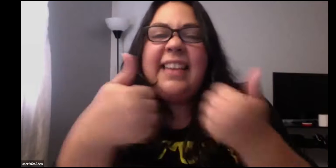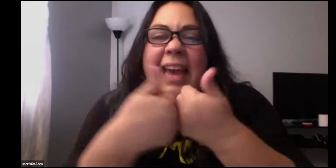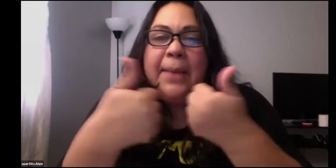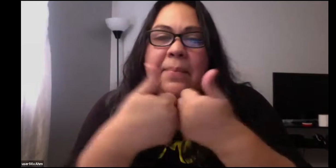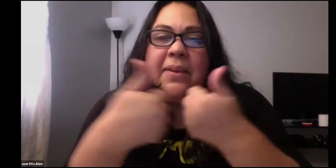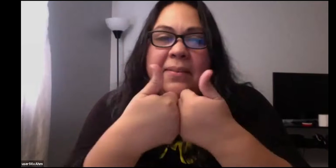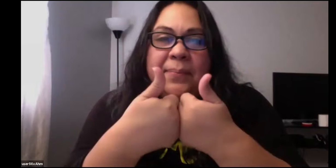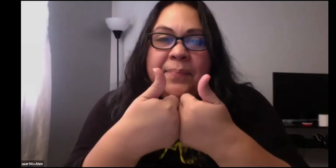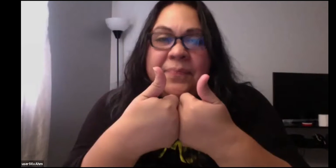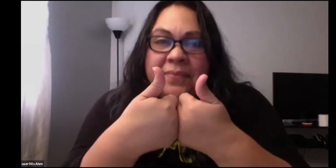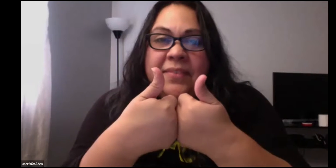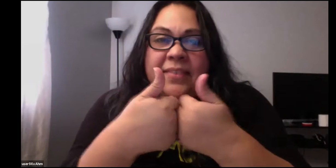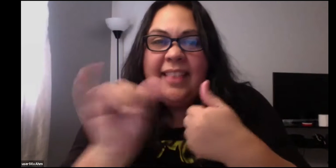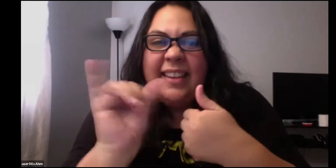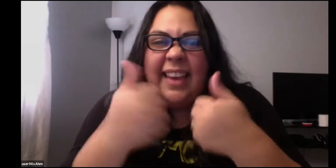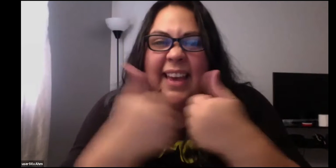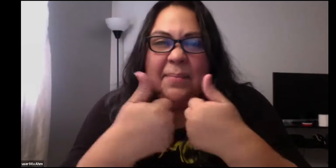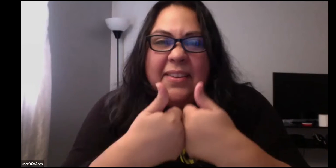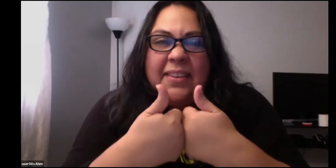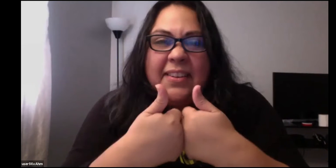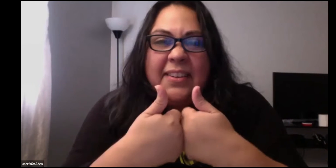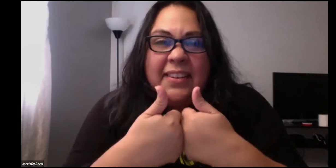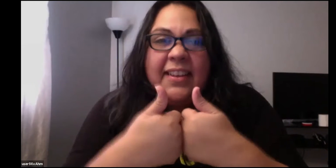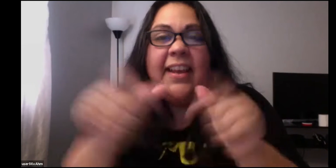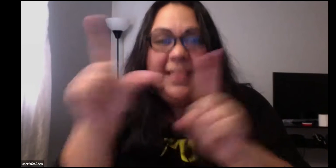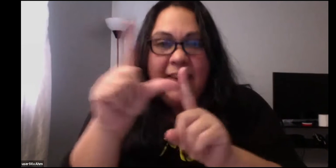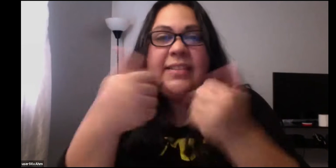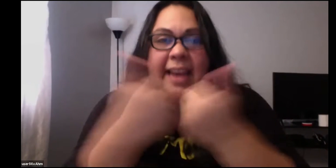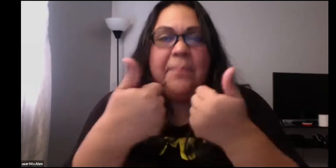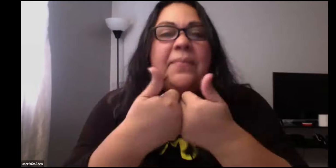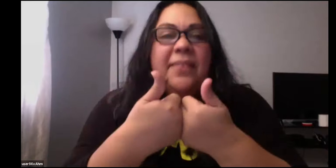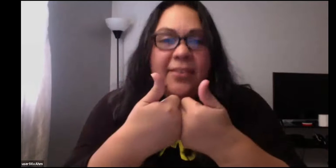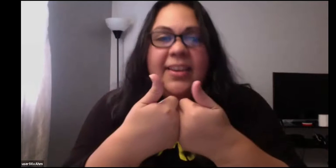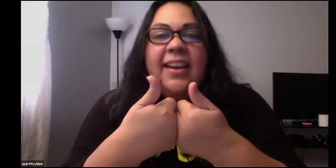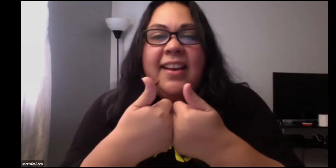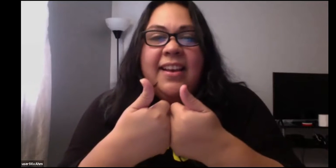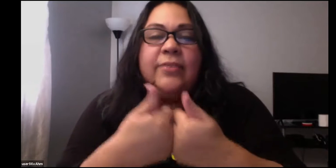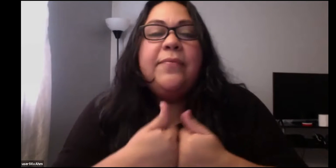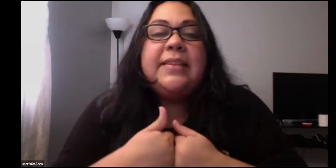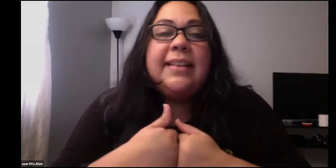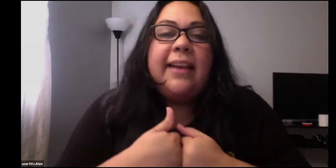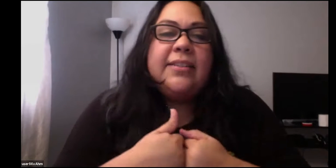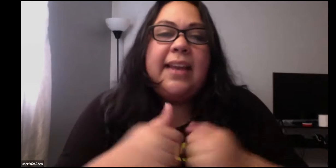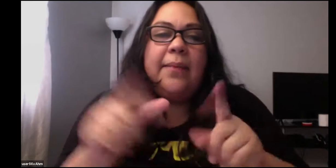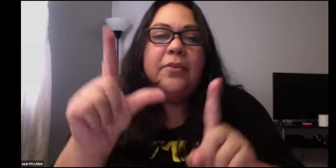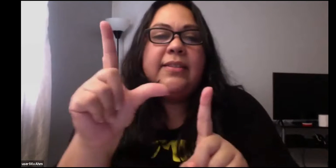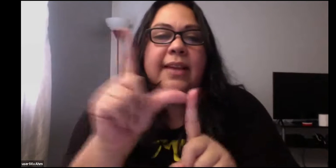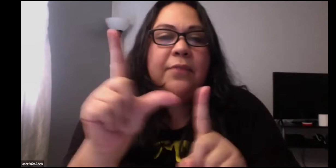game? Like a game? A letters game? Okay. So if it's a letters game, use the sign for